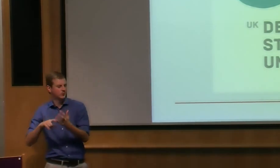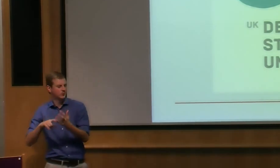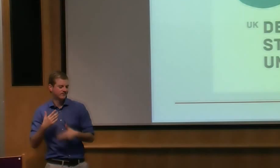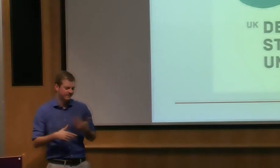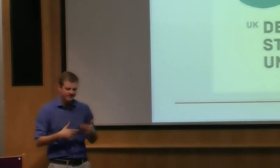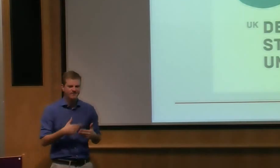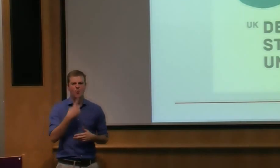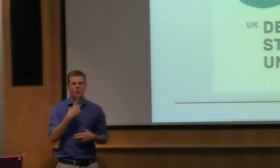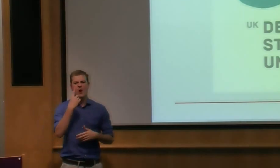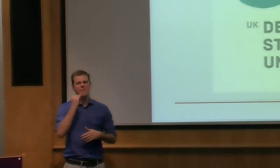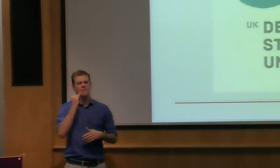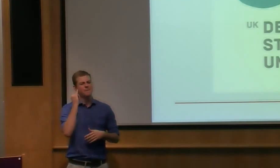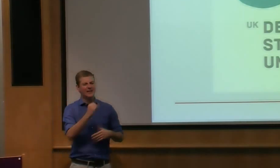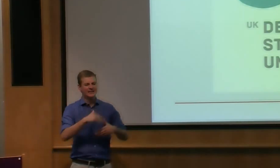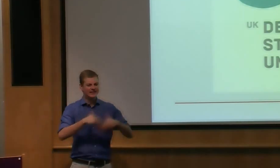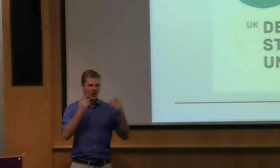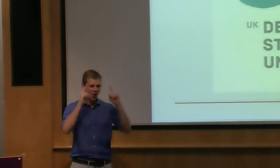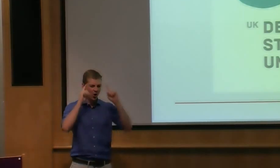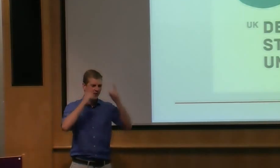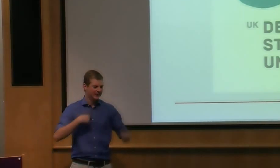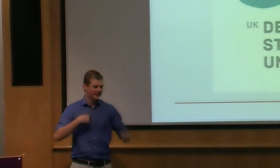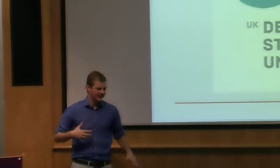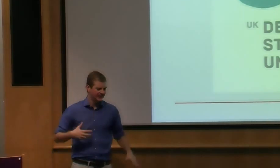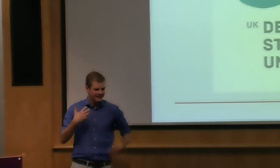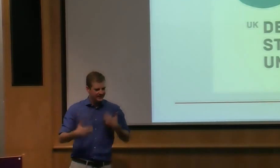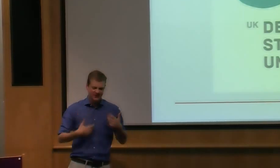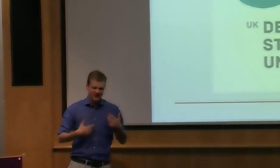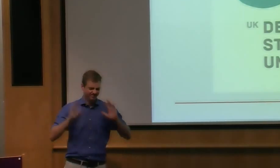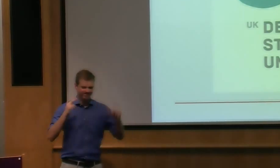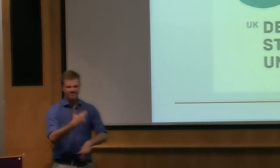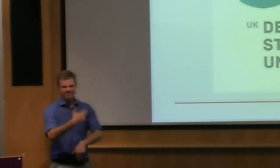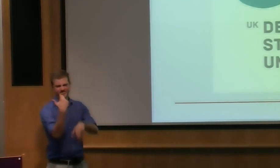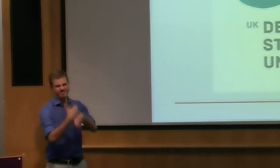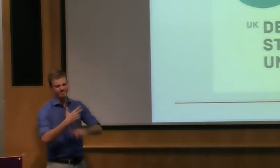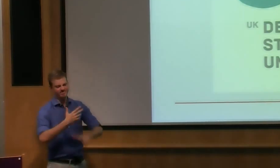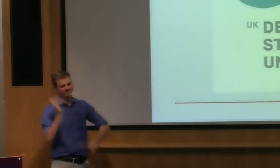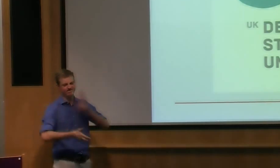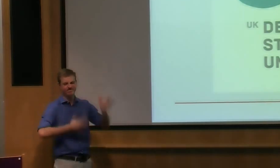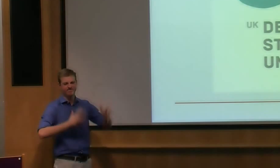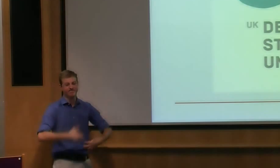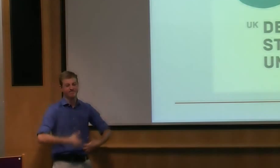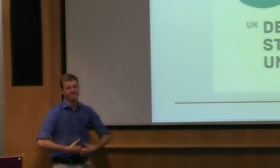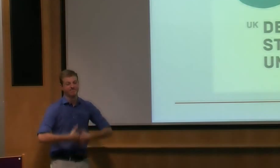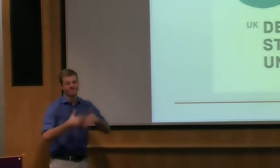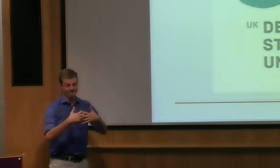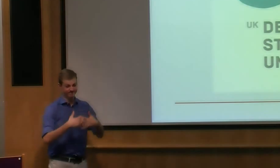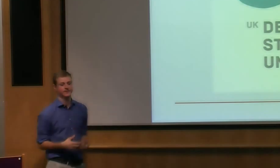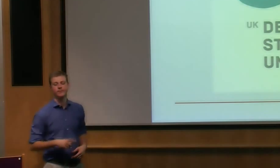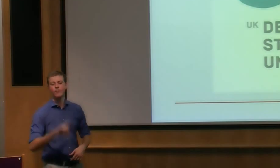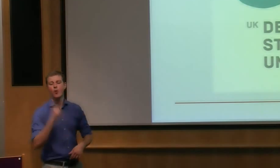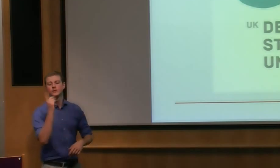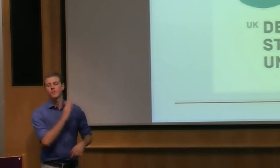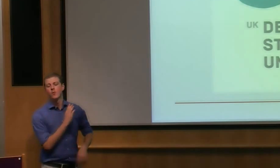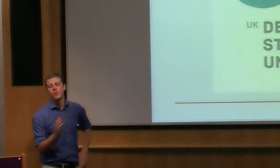From looking at the EUD, what was happening on an international platform, I came back to the United Kingdom and thought about what we